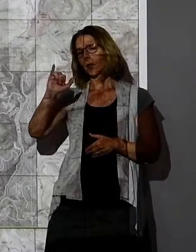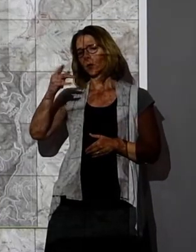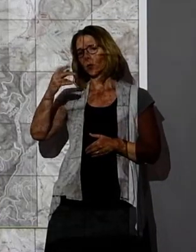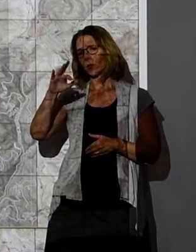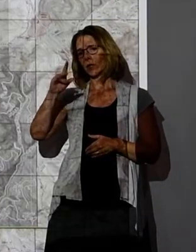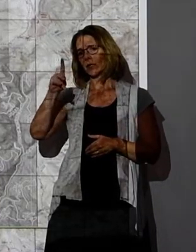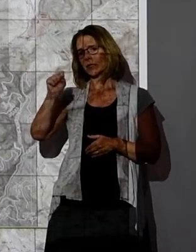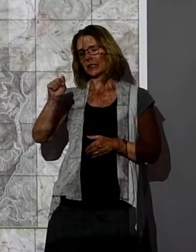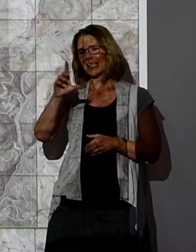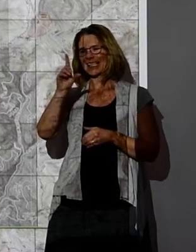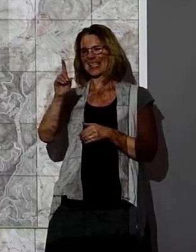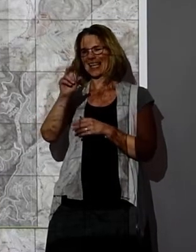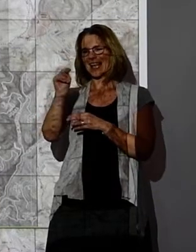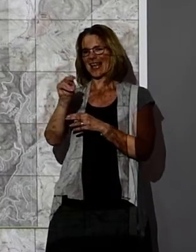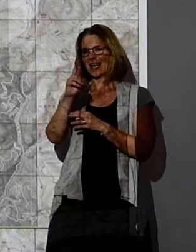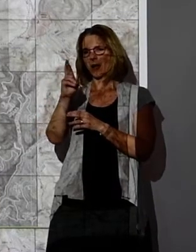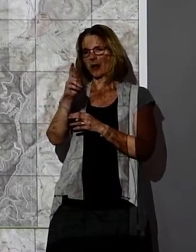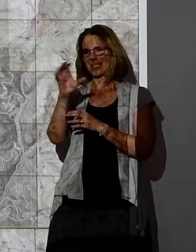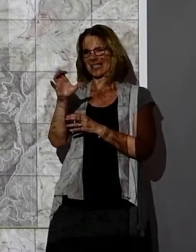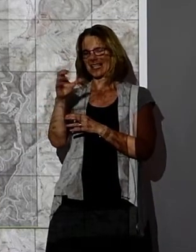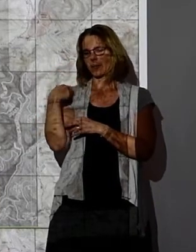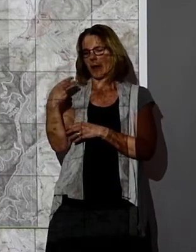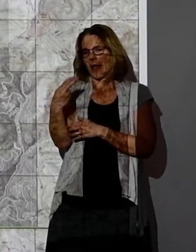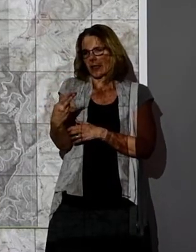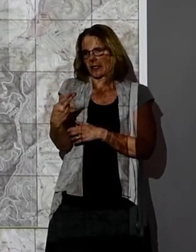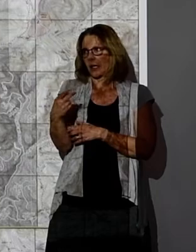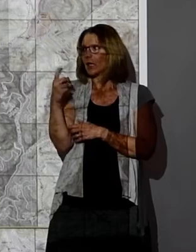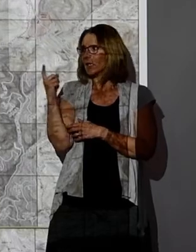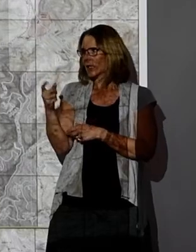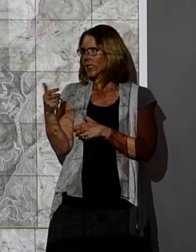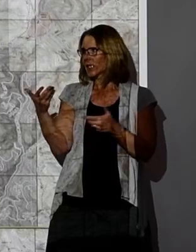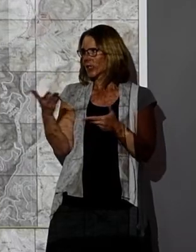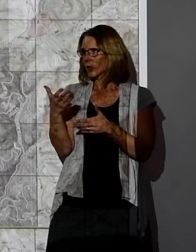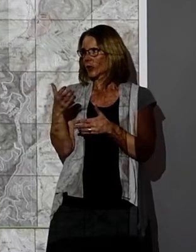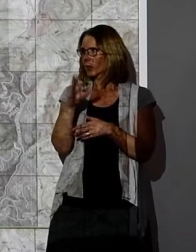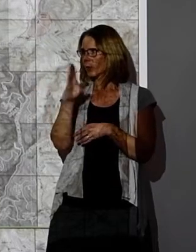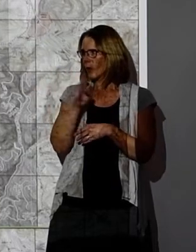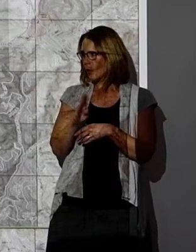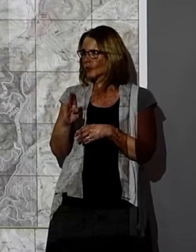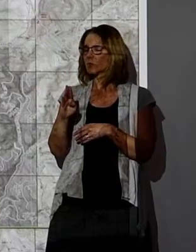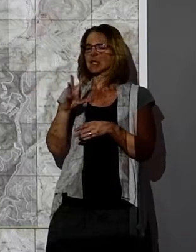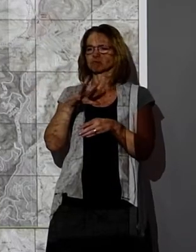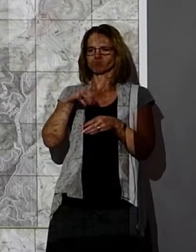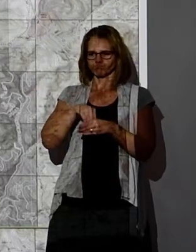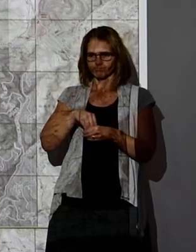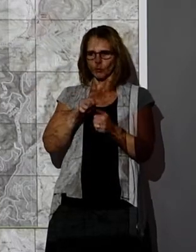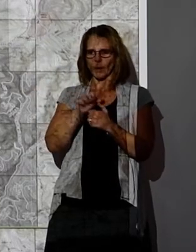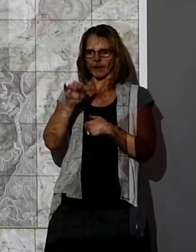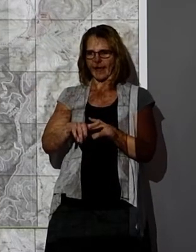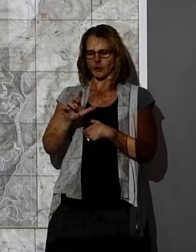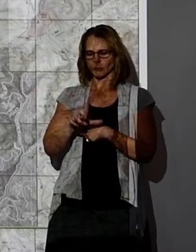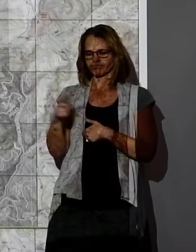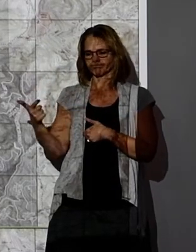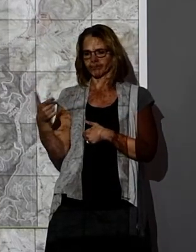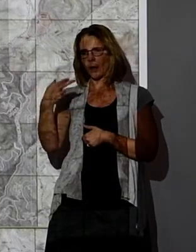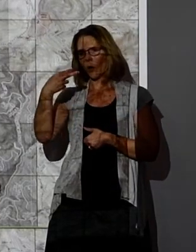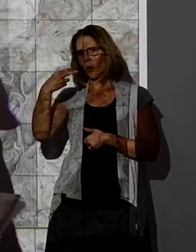the DNRC out of the Helena office. He's engaged right here out of Bozeman on all sorts of stuff. So I'm gonna turn it to